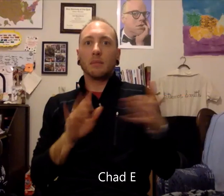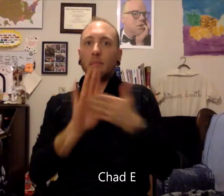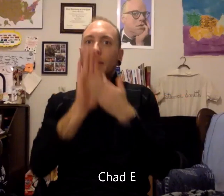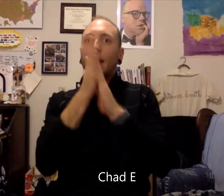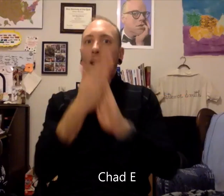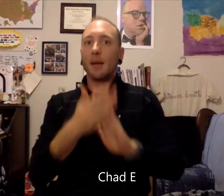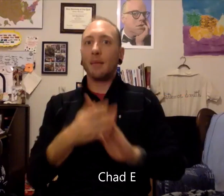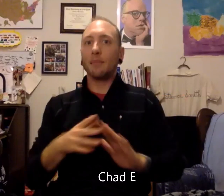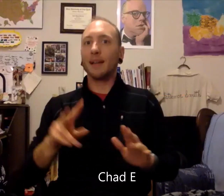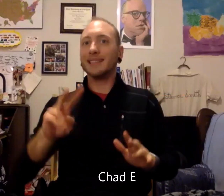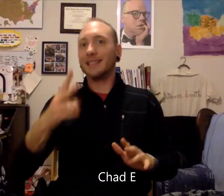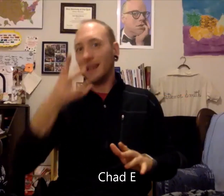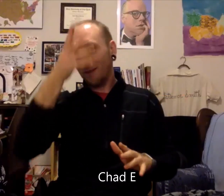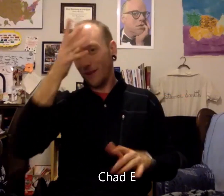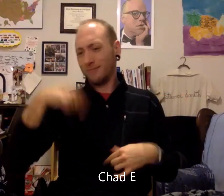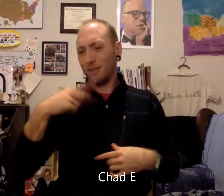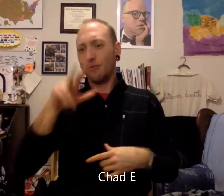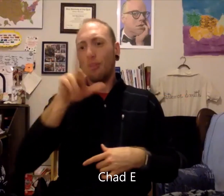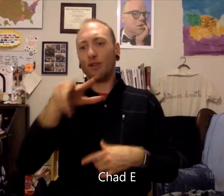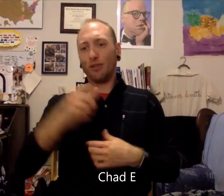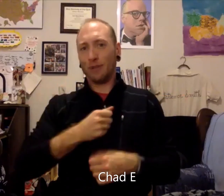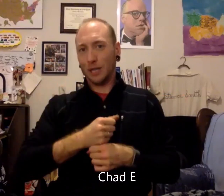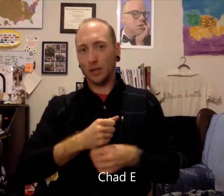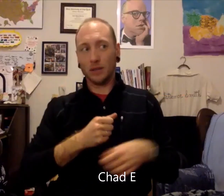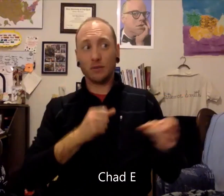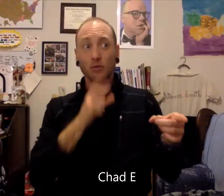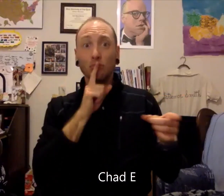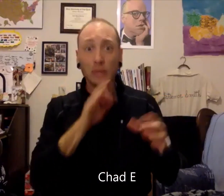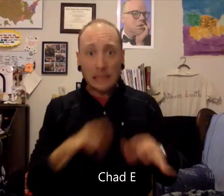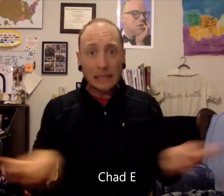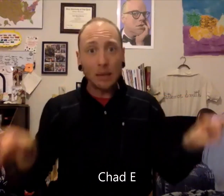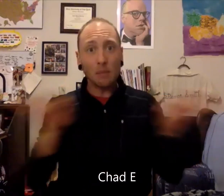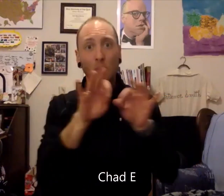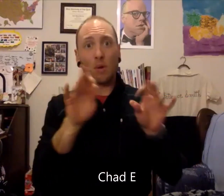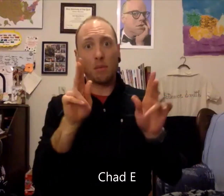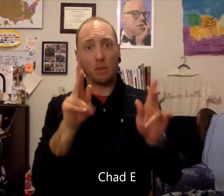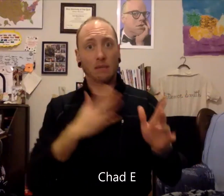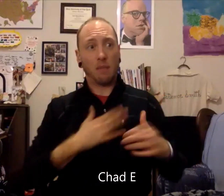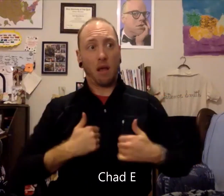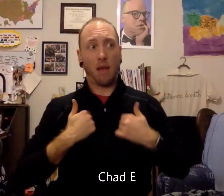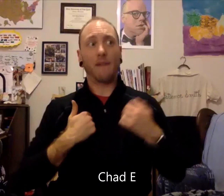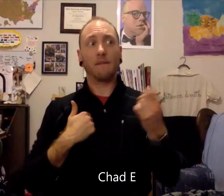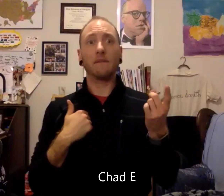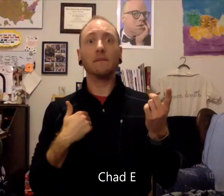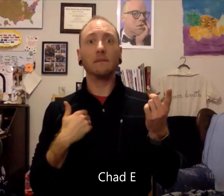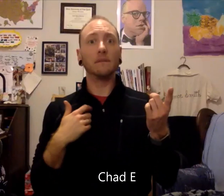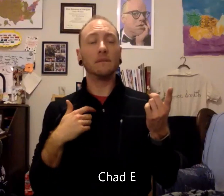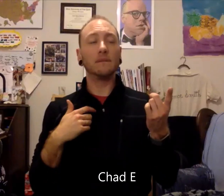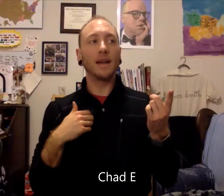years, so he's a very important person in my life. And, kind of watching this go down is,